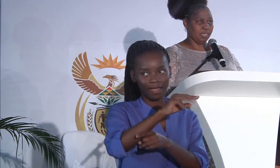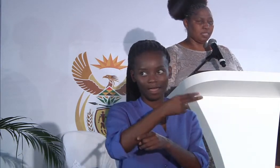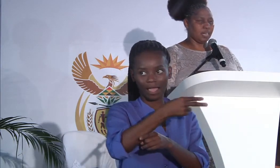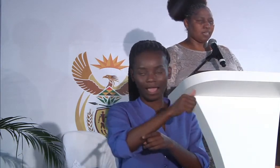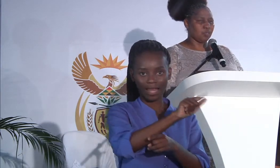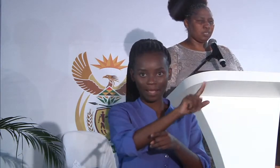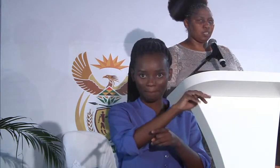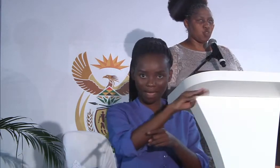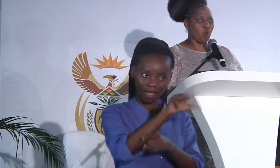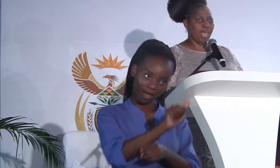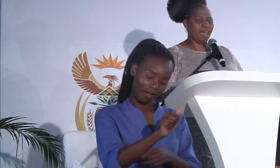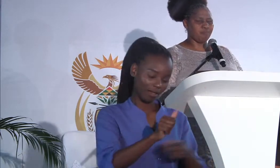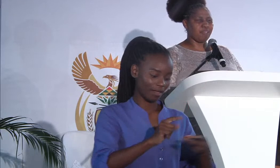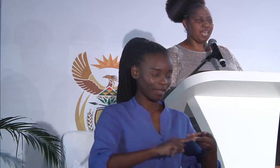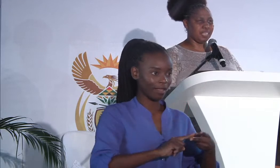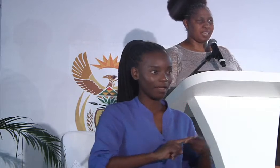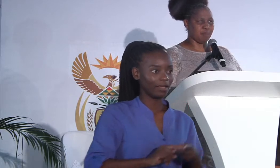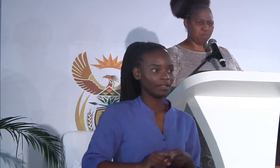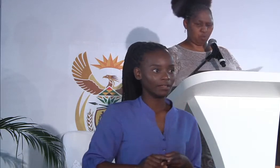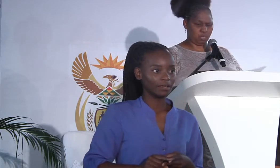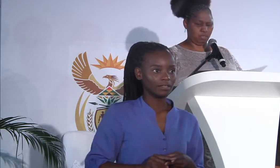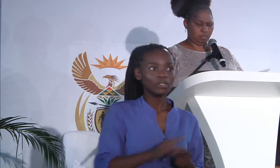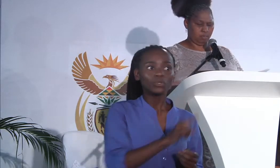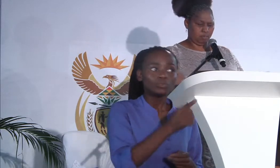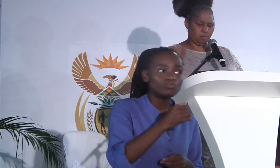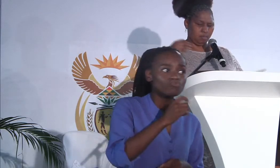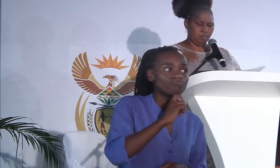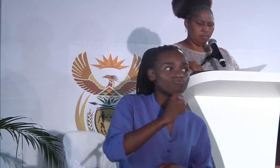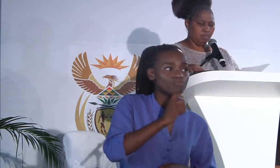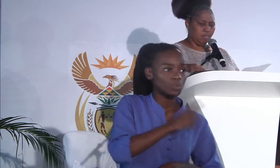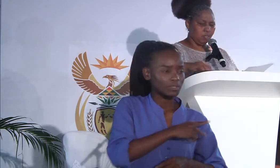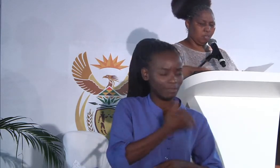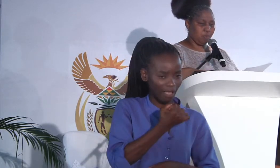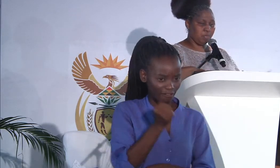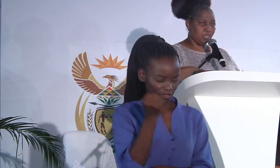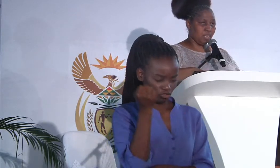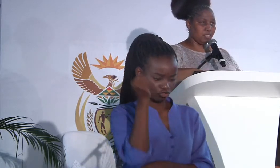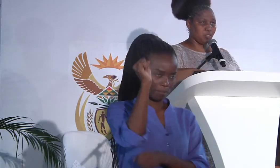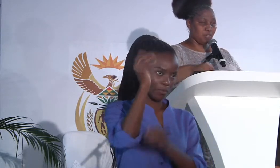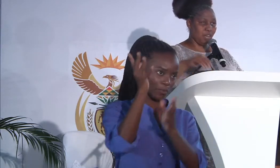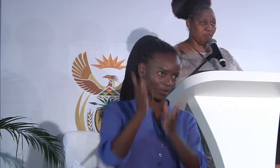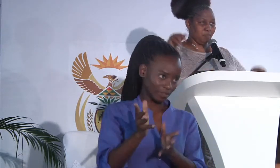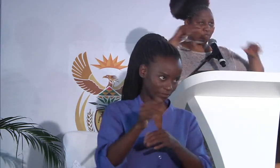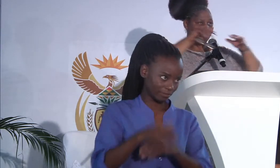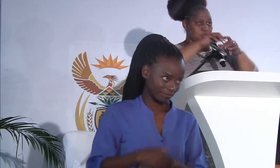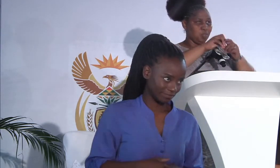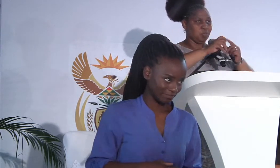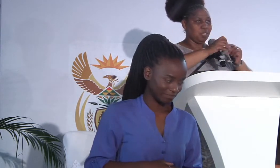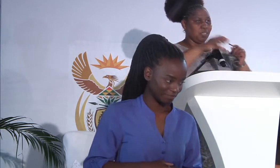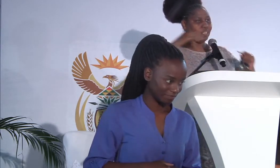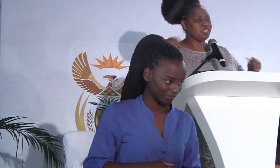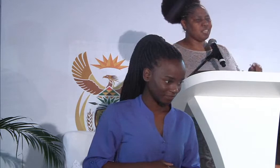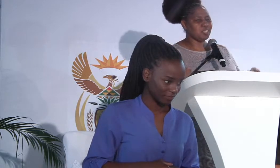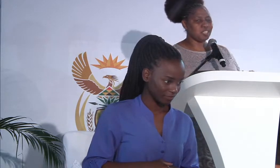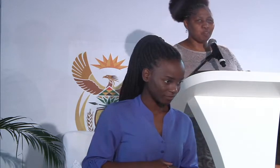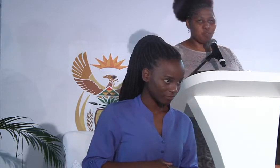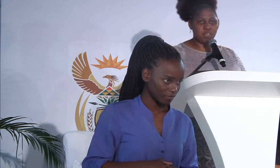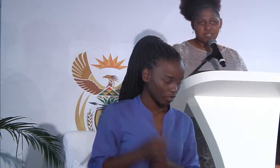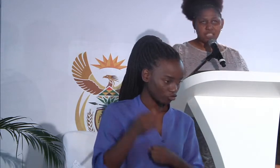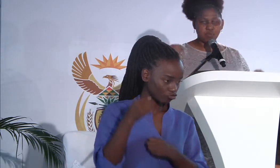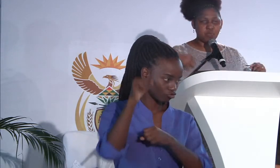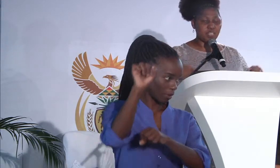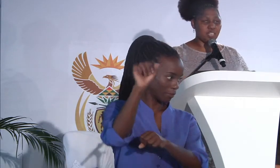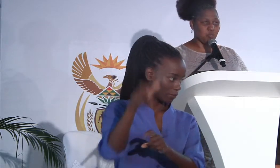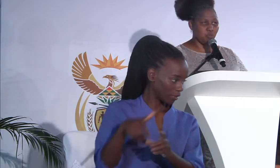As drug users, you have a champion. So let me pretend, so now, let's change the look.